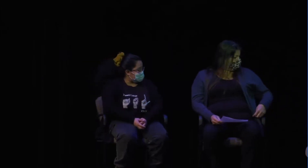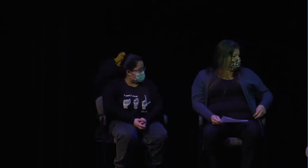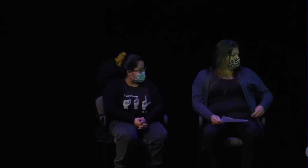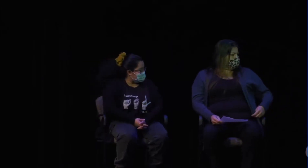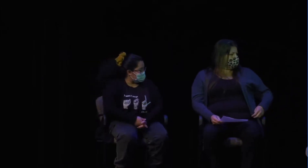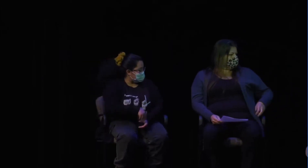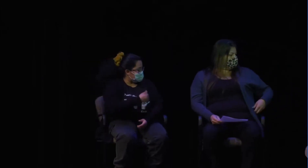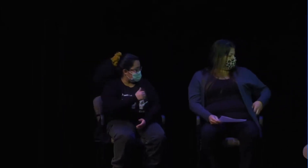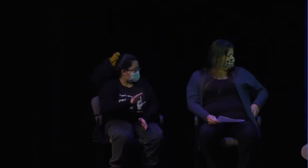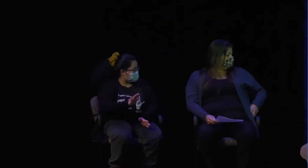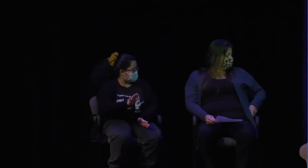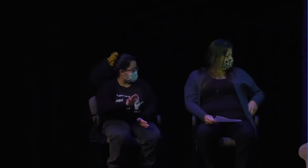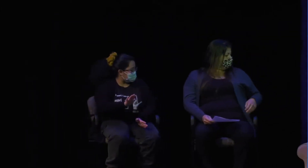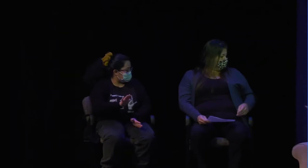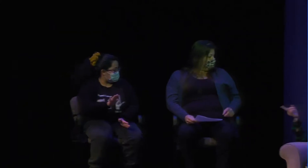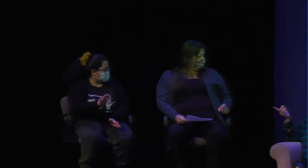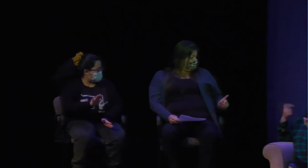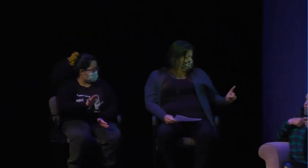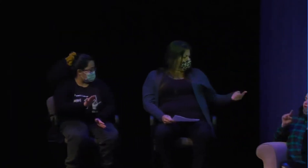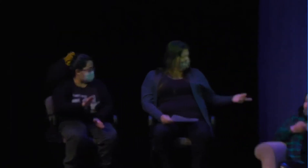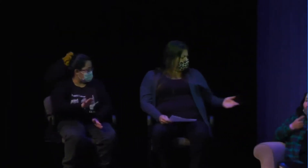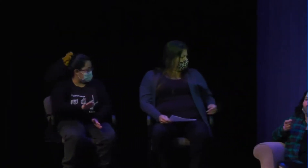not?